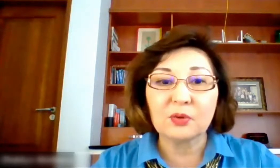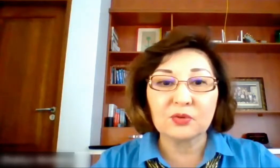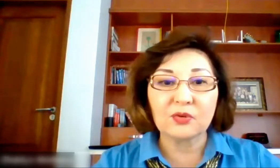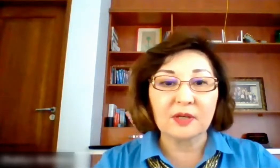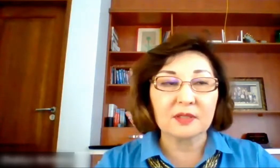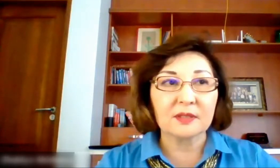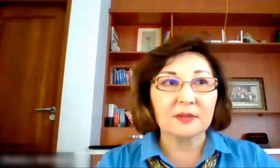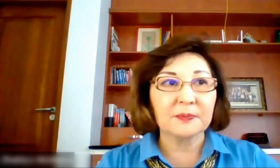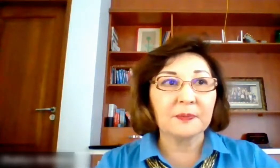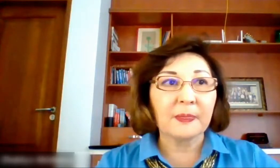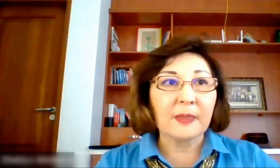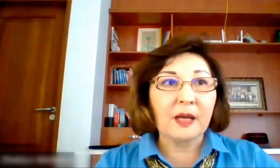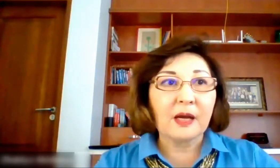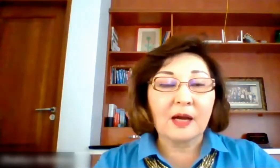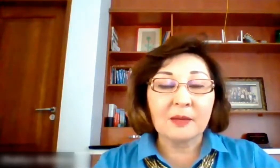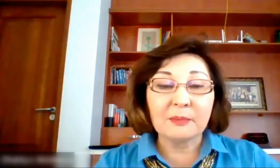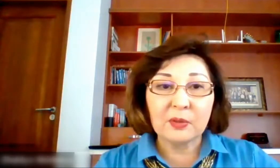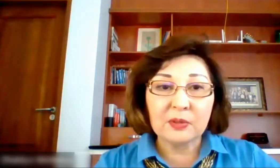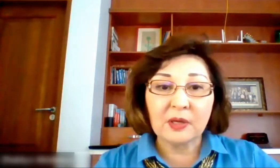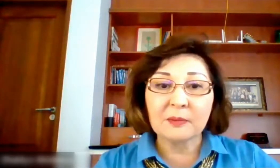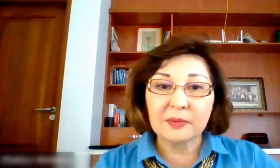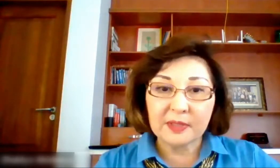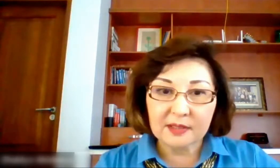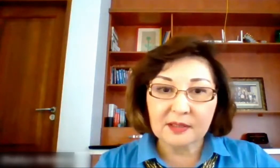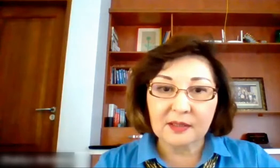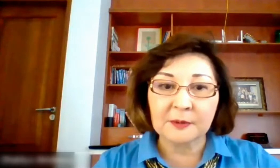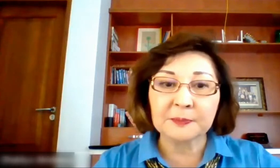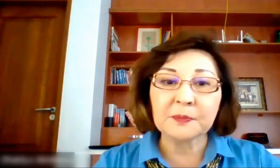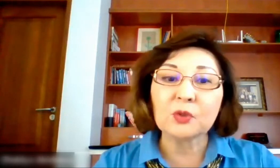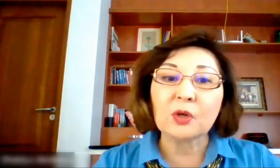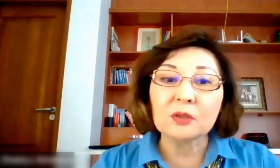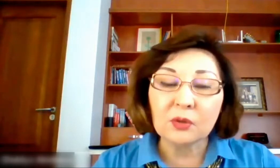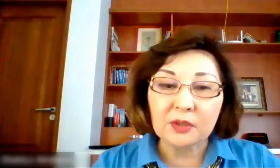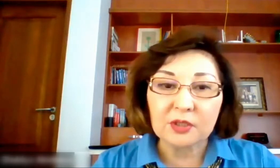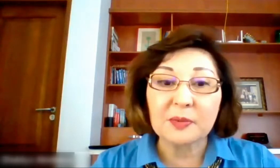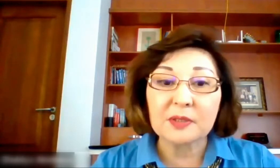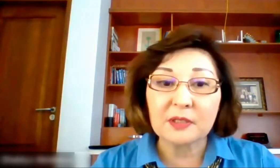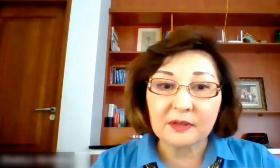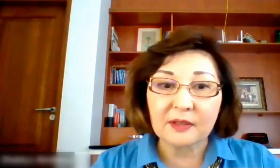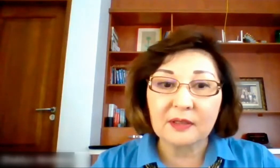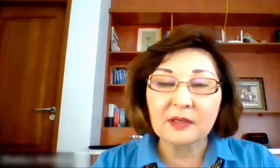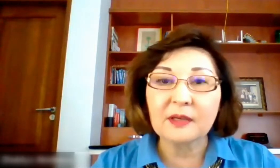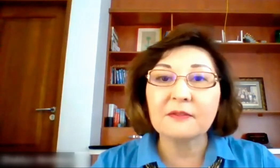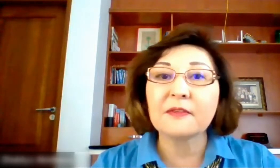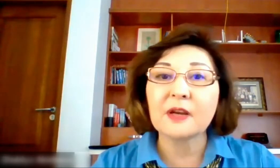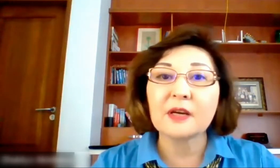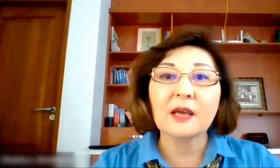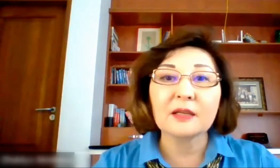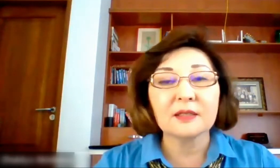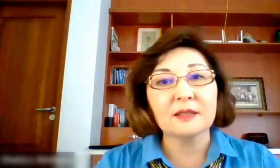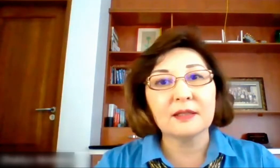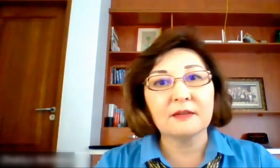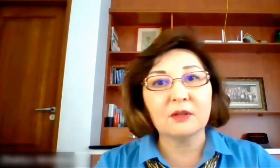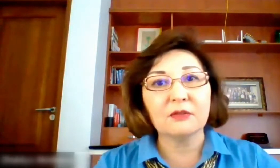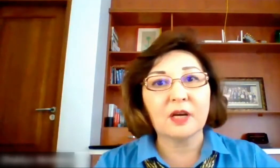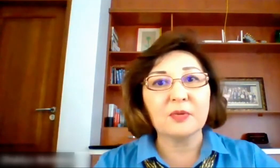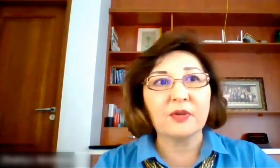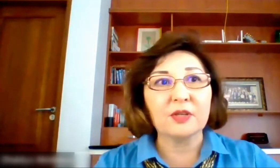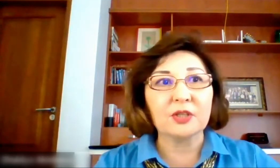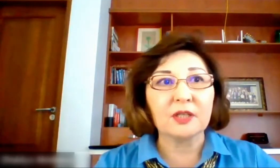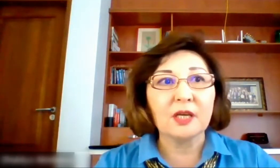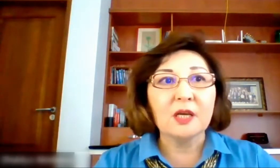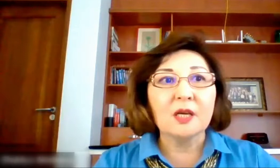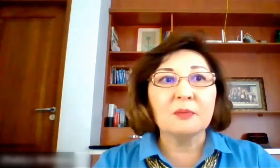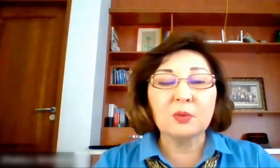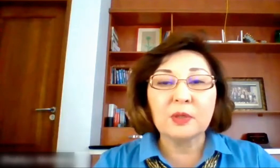who use drugs. I'm pleased to acknowledge specifically a very excellent level of